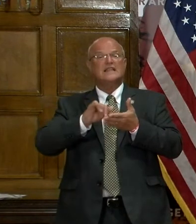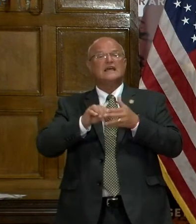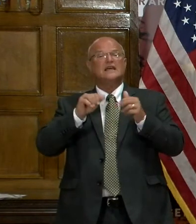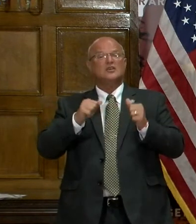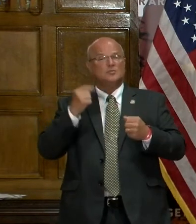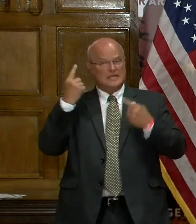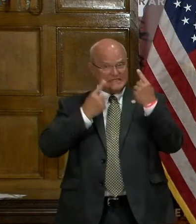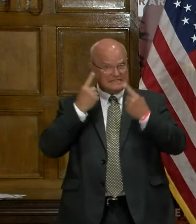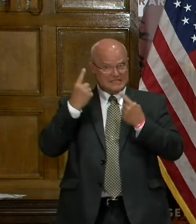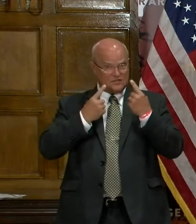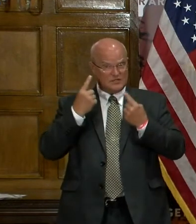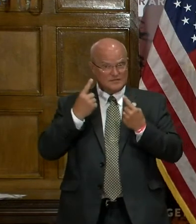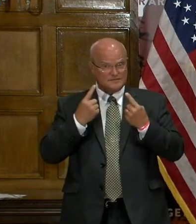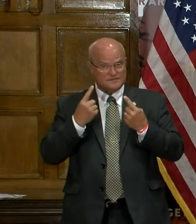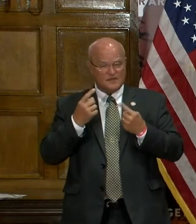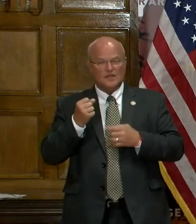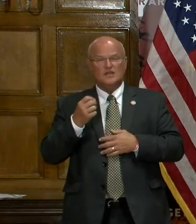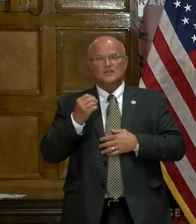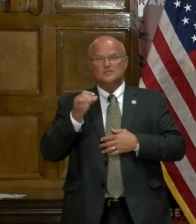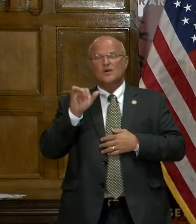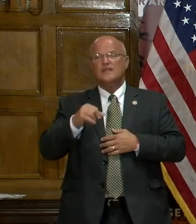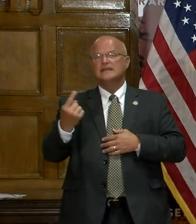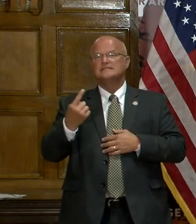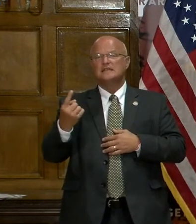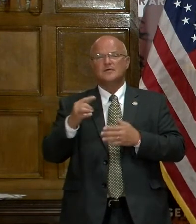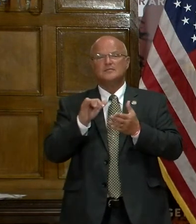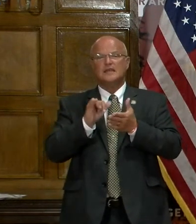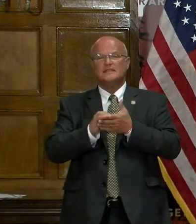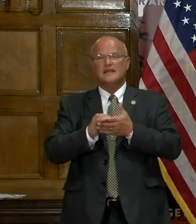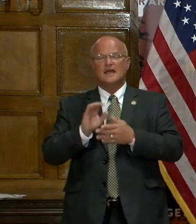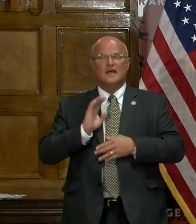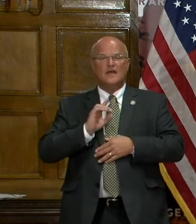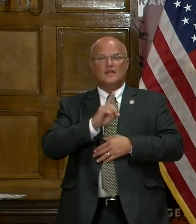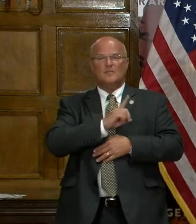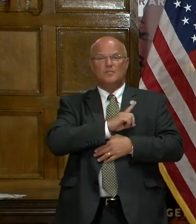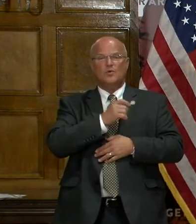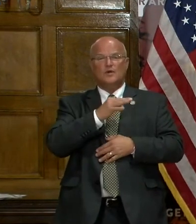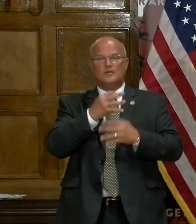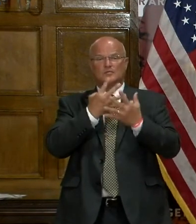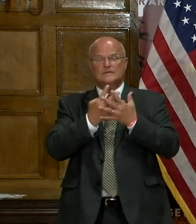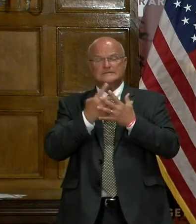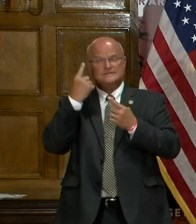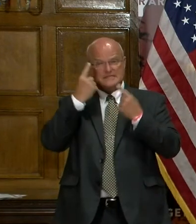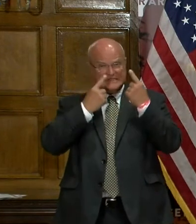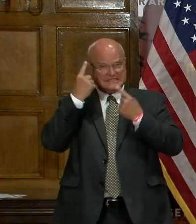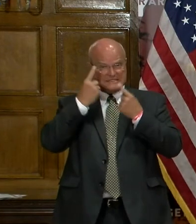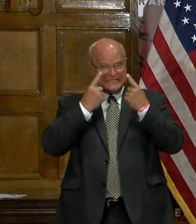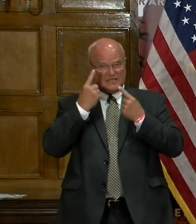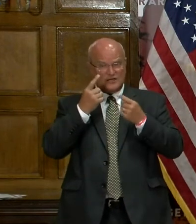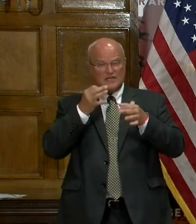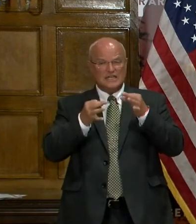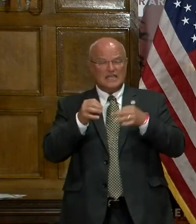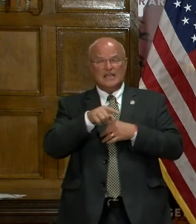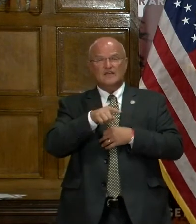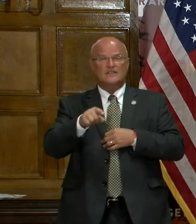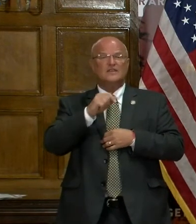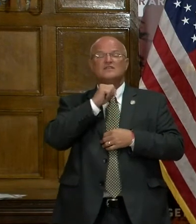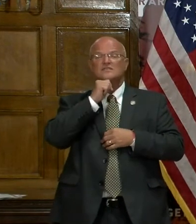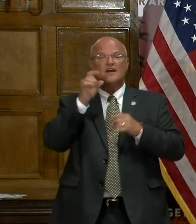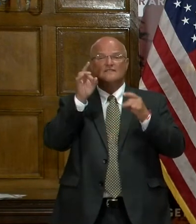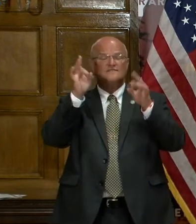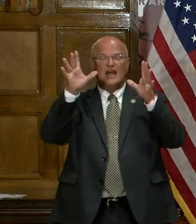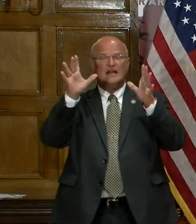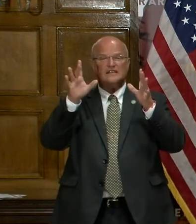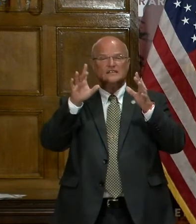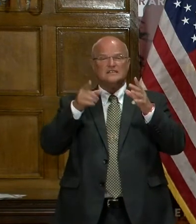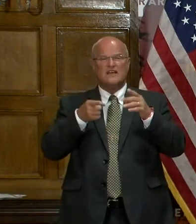be considered. And so that's something that the Board of Corrections does consider if they are nonviolent